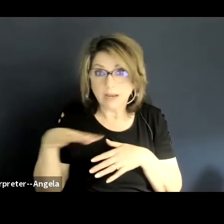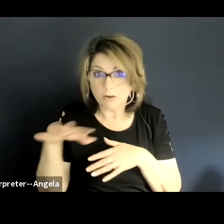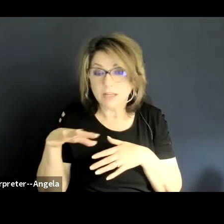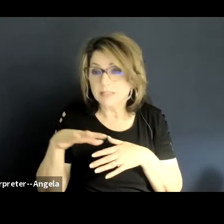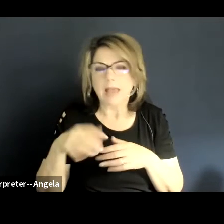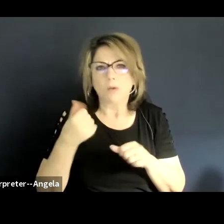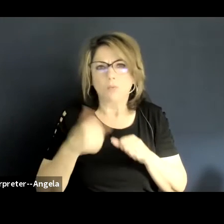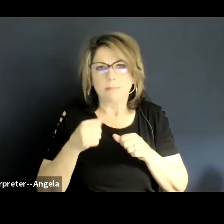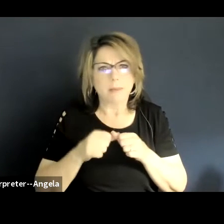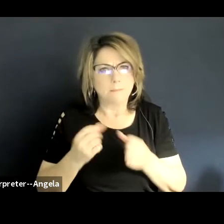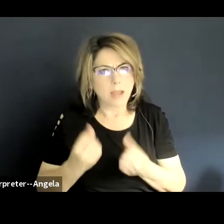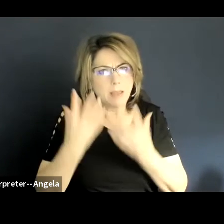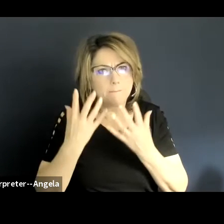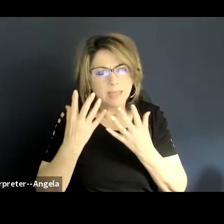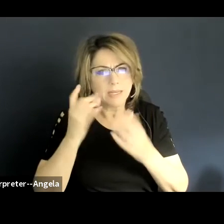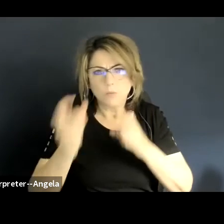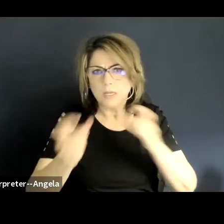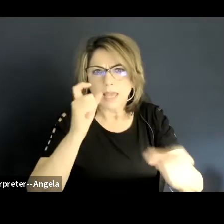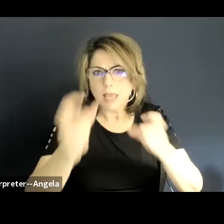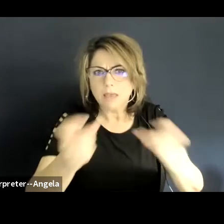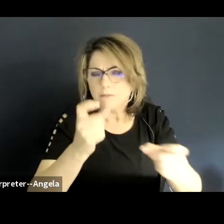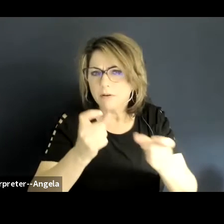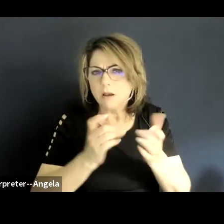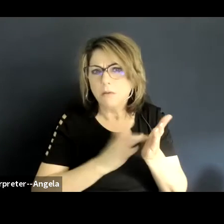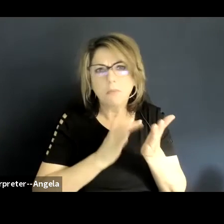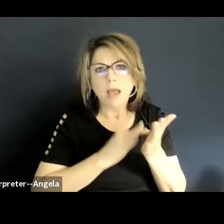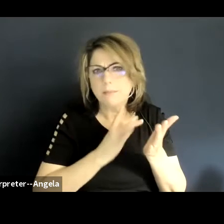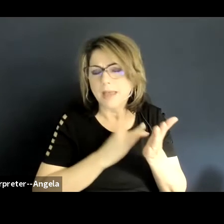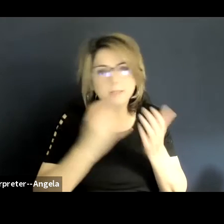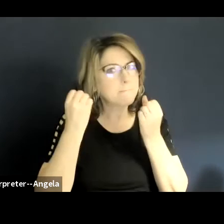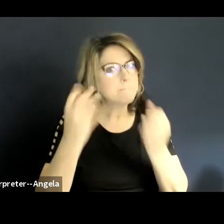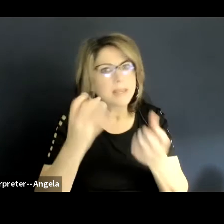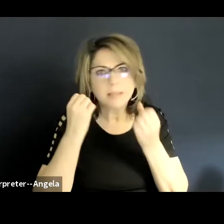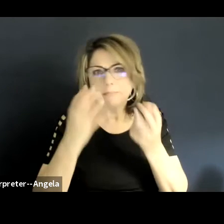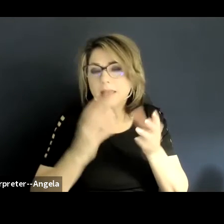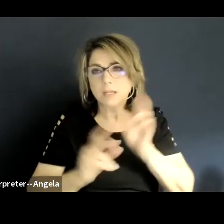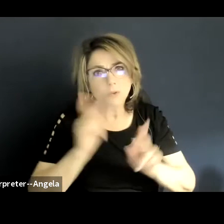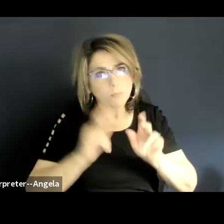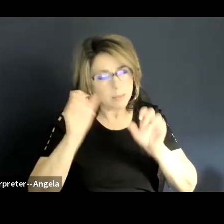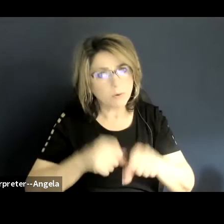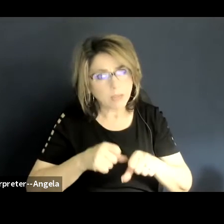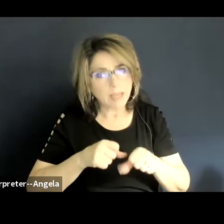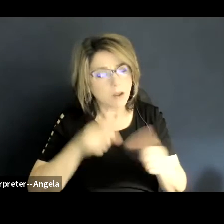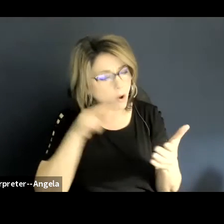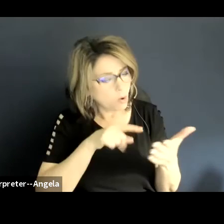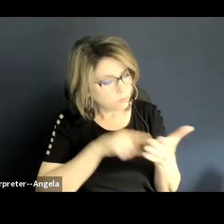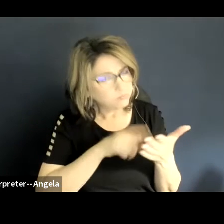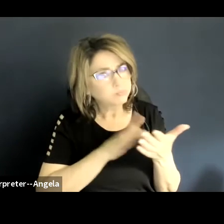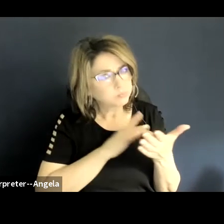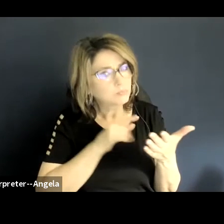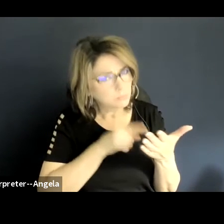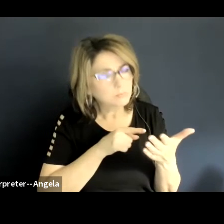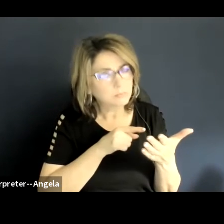the number that we ended up giving away, but it was a bunch of iPads so that people could have contact day to